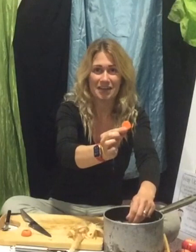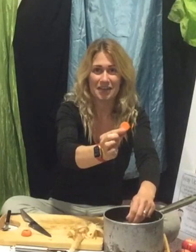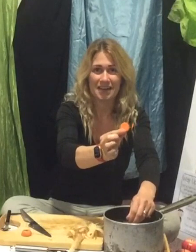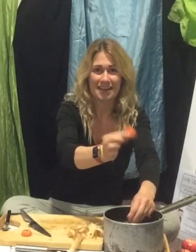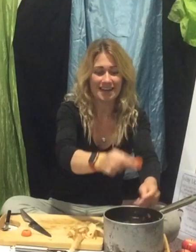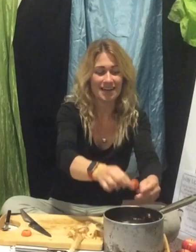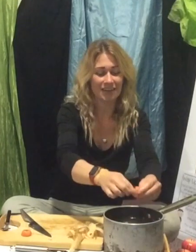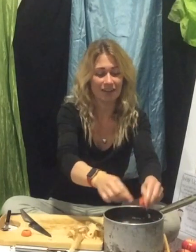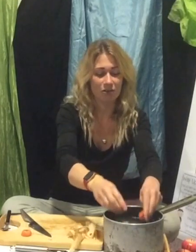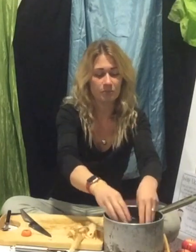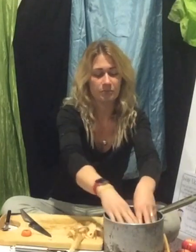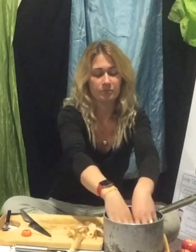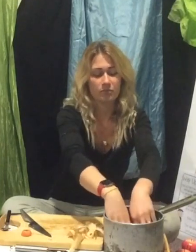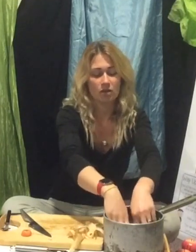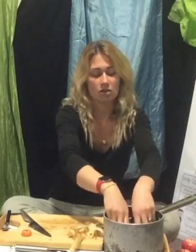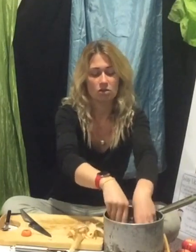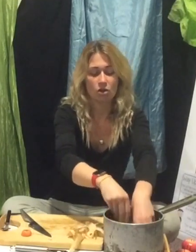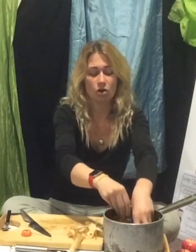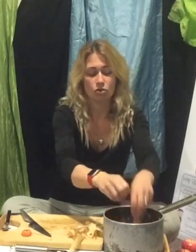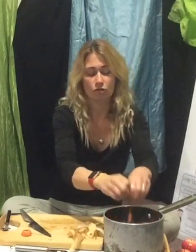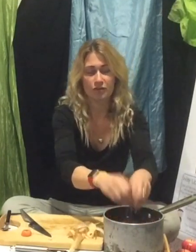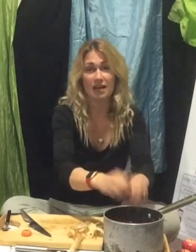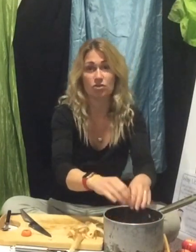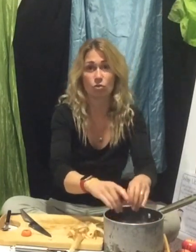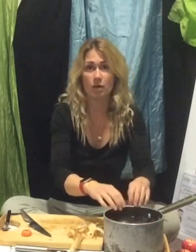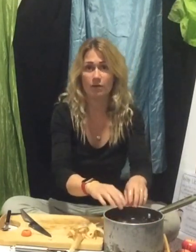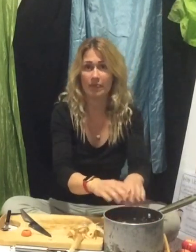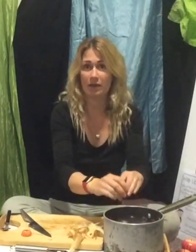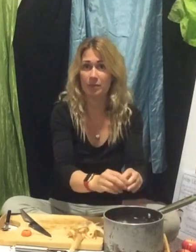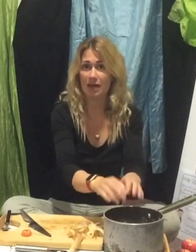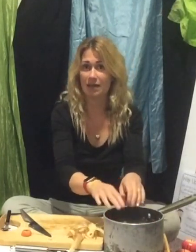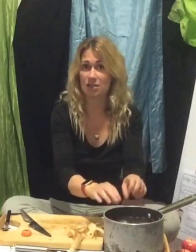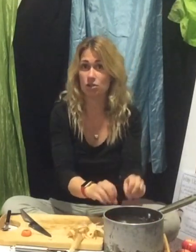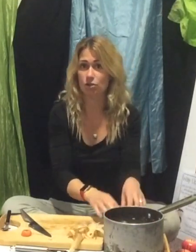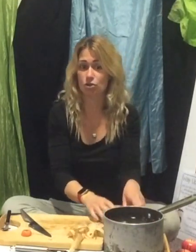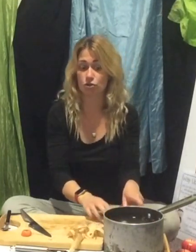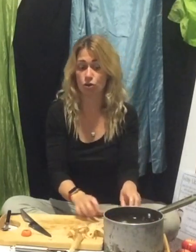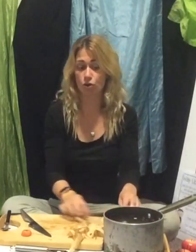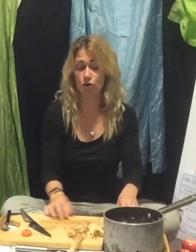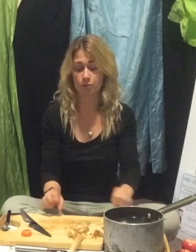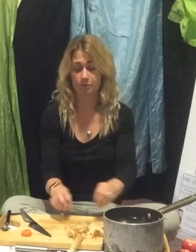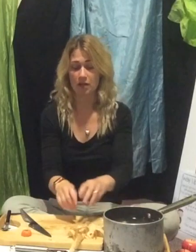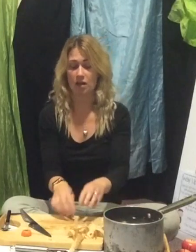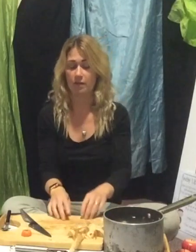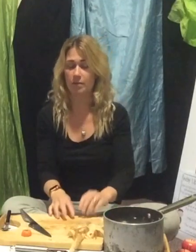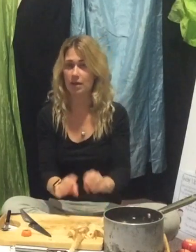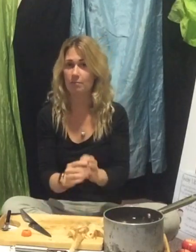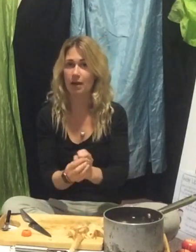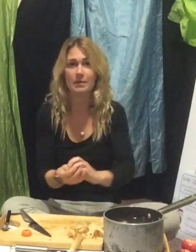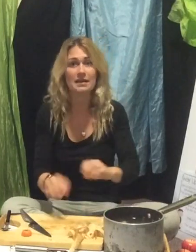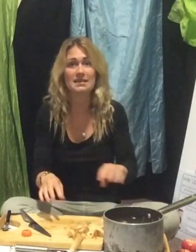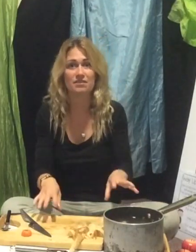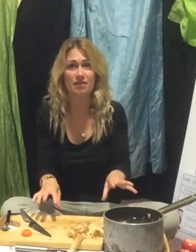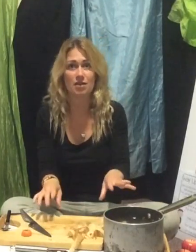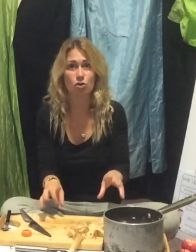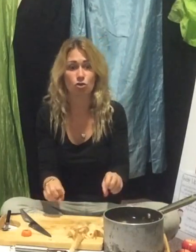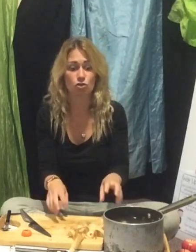carrot. Here we go. So don't forget, somewhere in that pan is your stone. At the minute it might be easy to find your